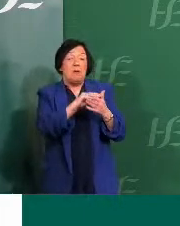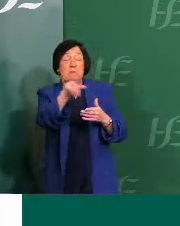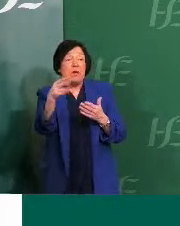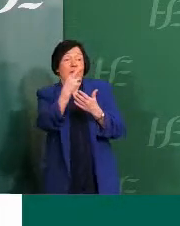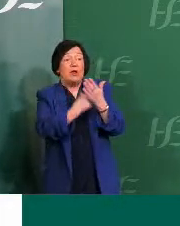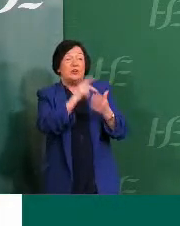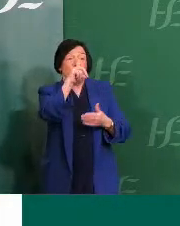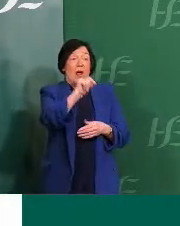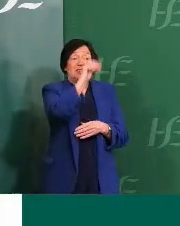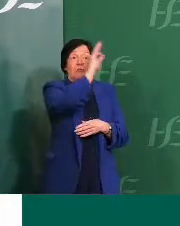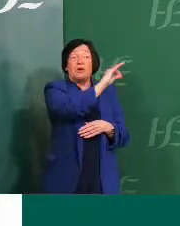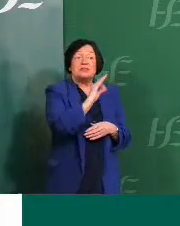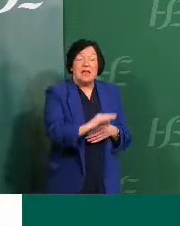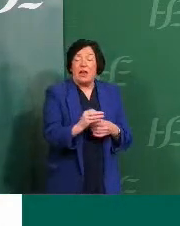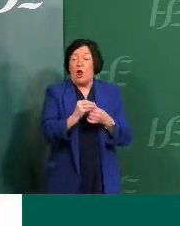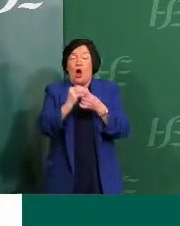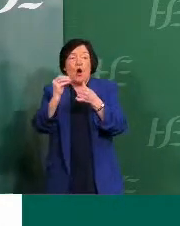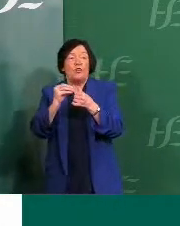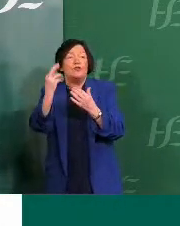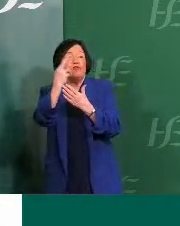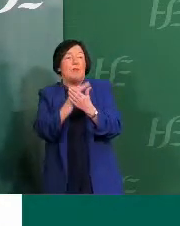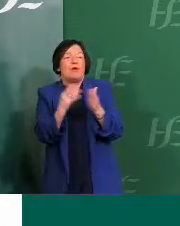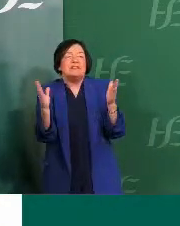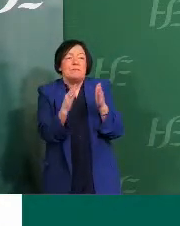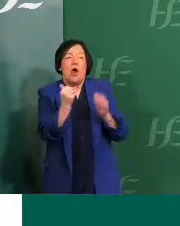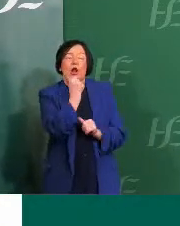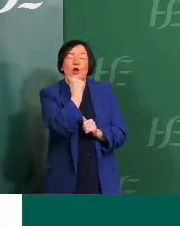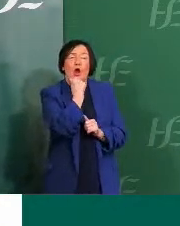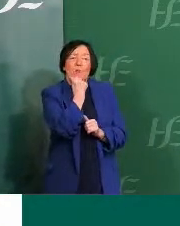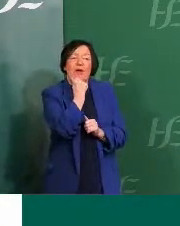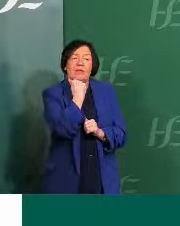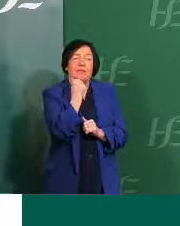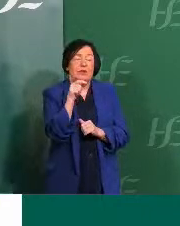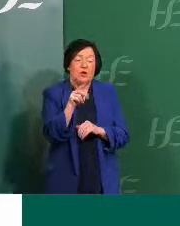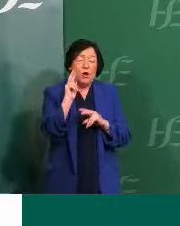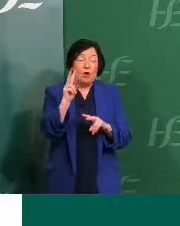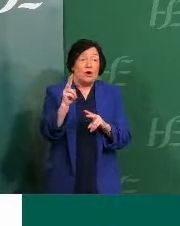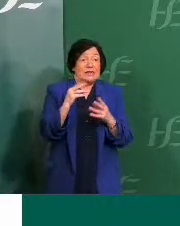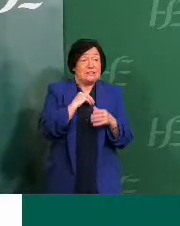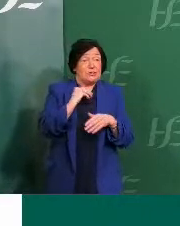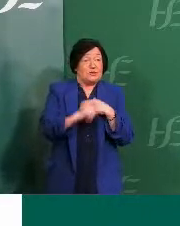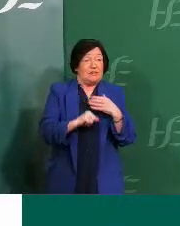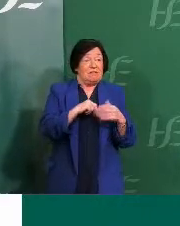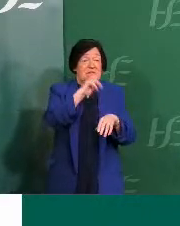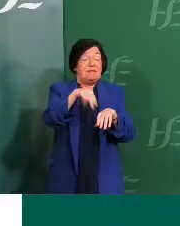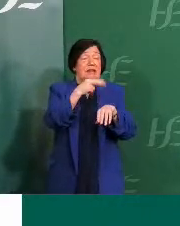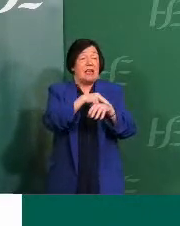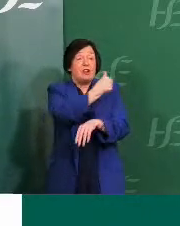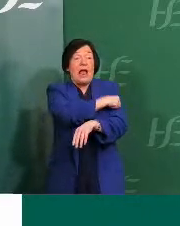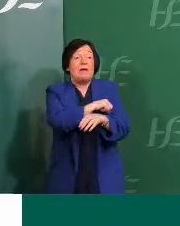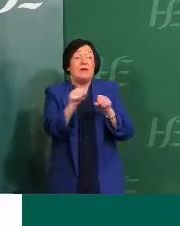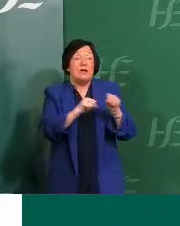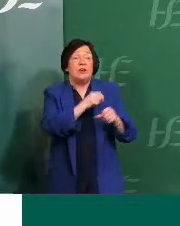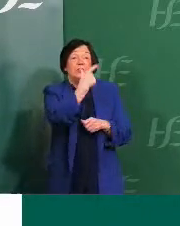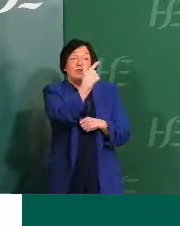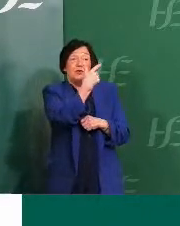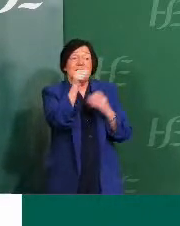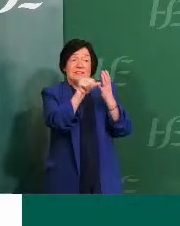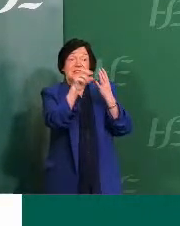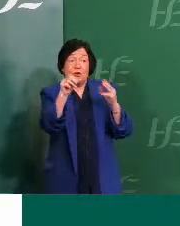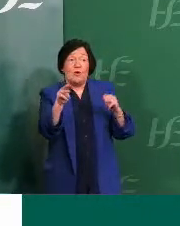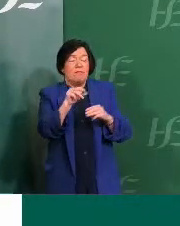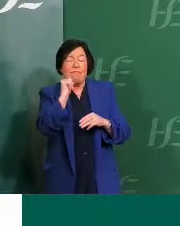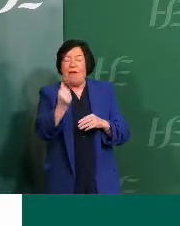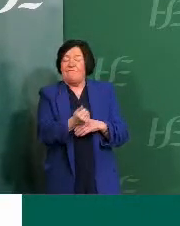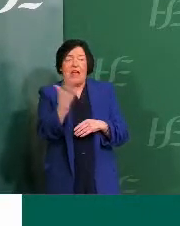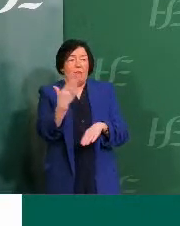about 20%, others are reporting a smaller number. If you look today, for example, at our National Ambulance Service, we have 260 people who are unavailable